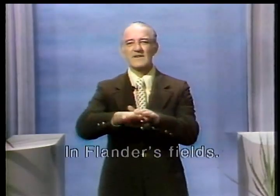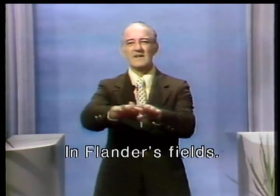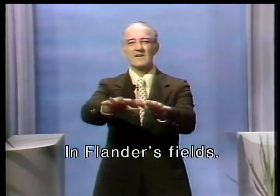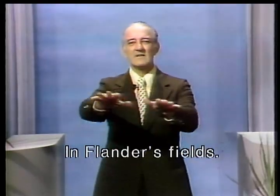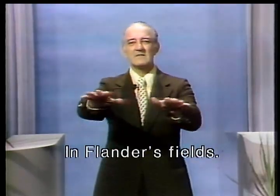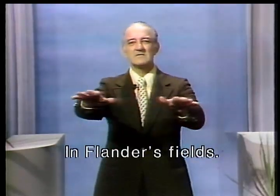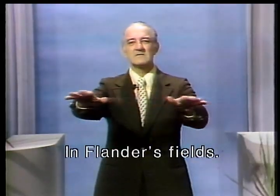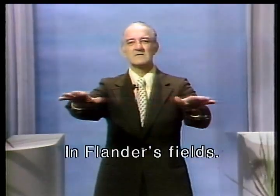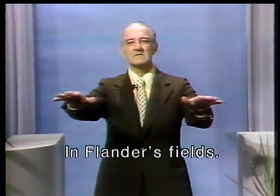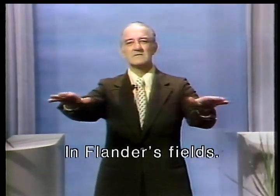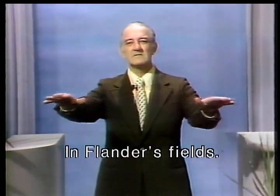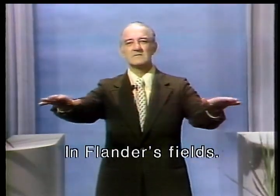fields.